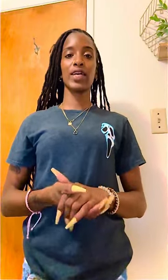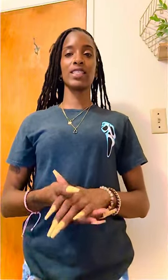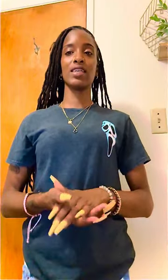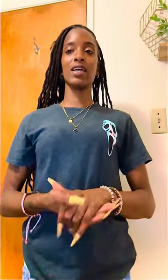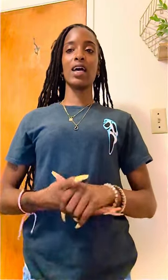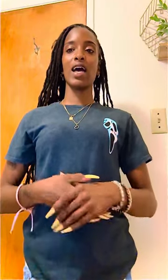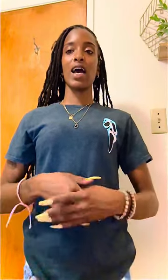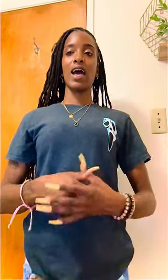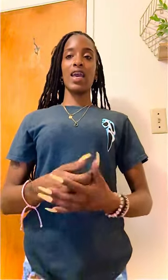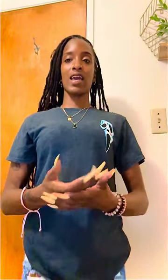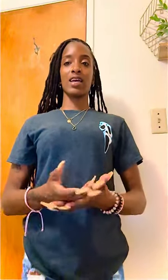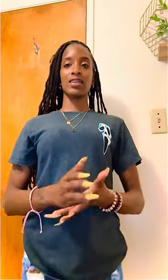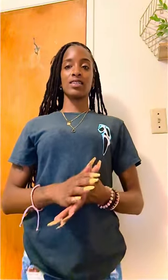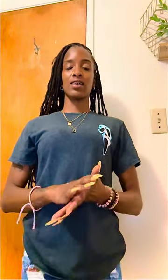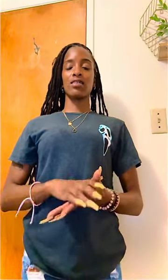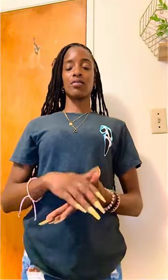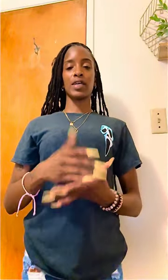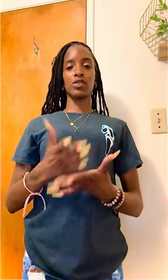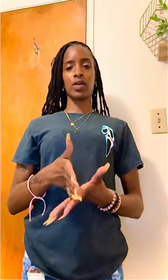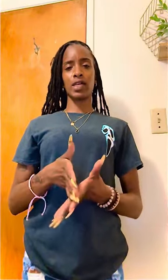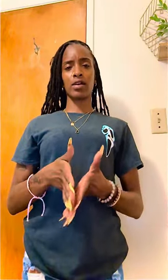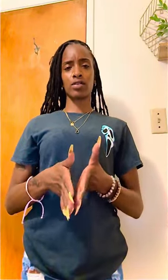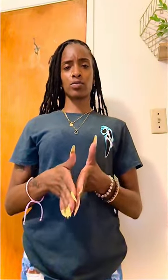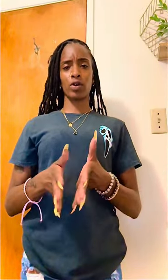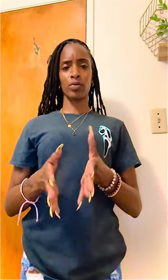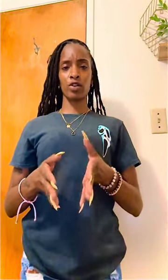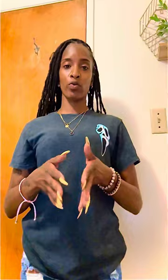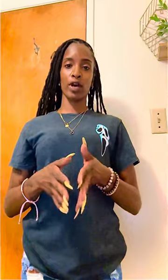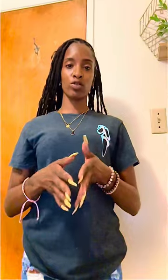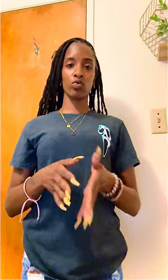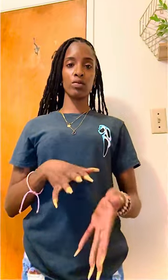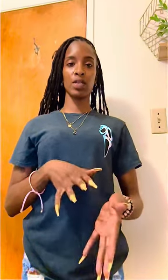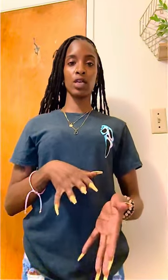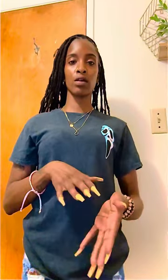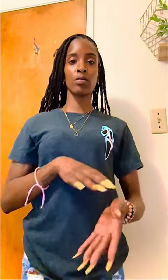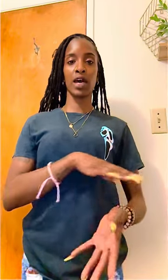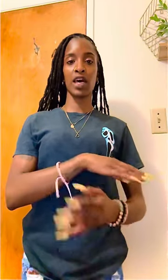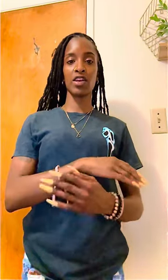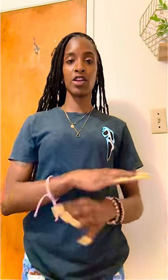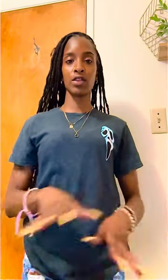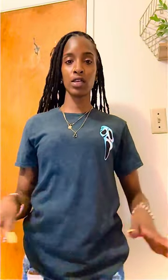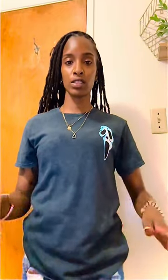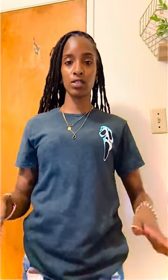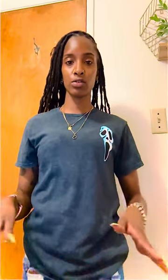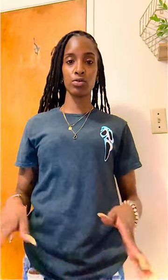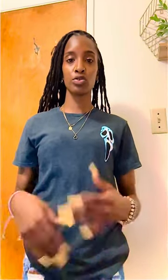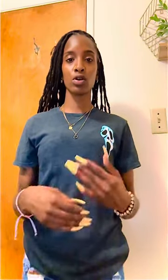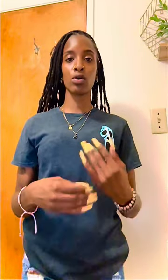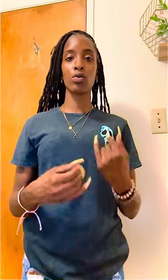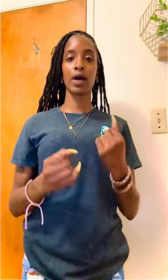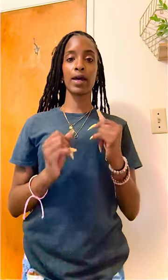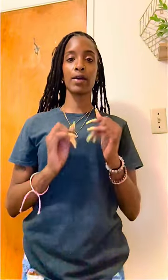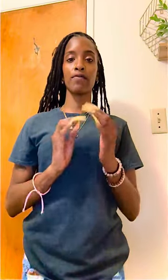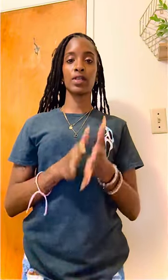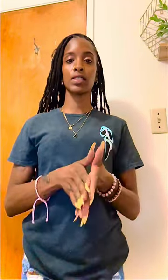crazy. And I knew I had a doctor's appointment around 3 p.m. I had nothing to do, so I